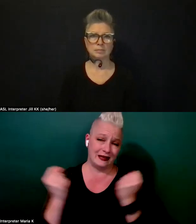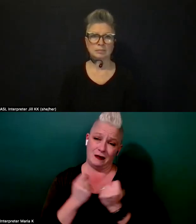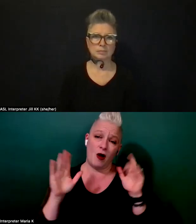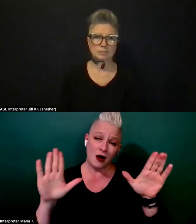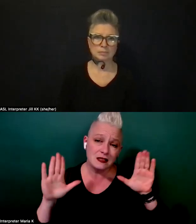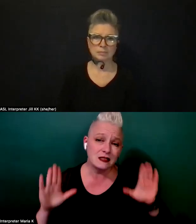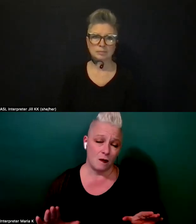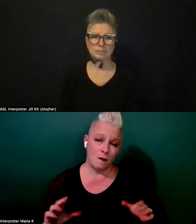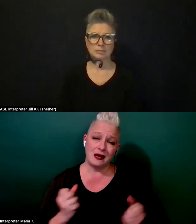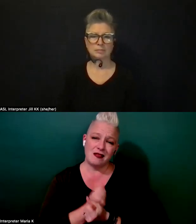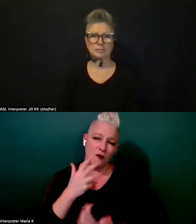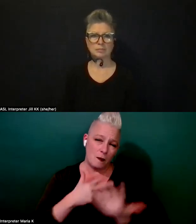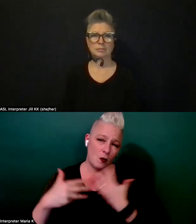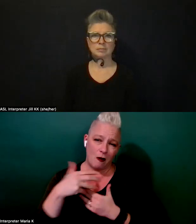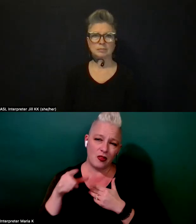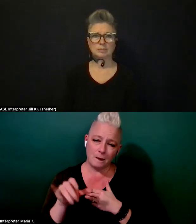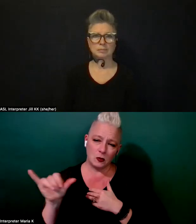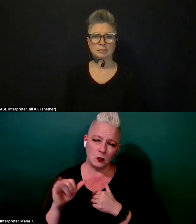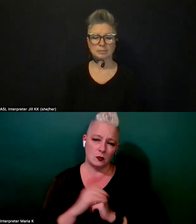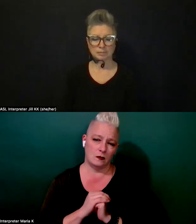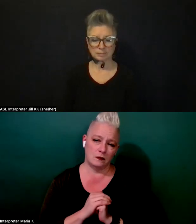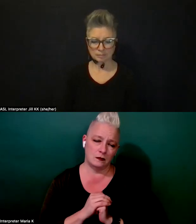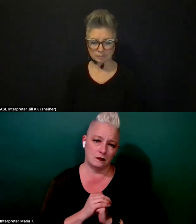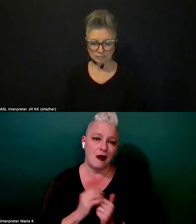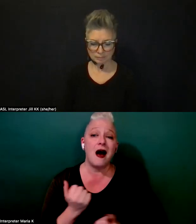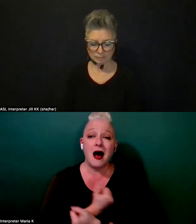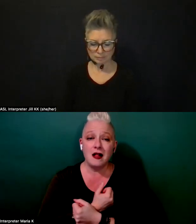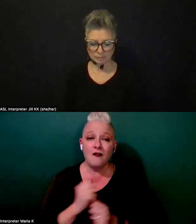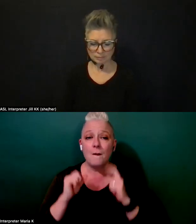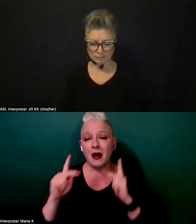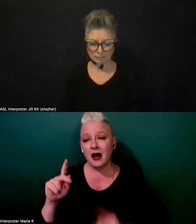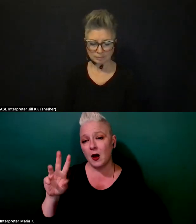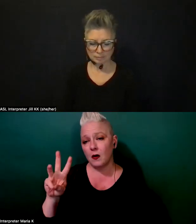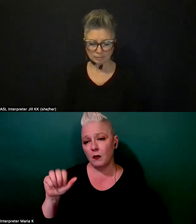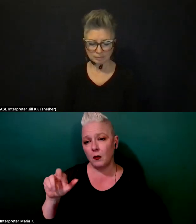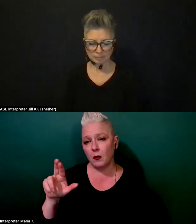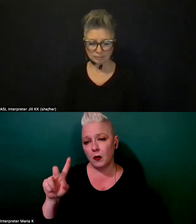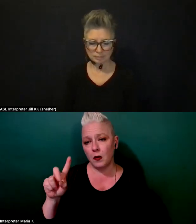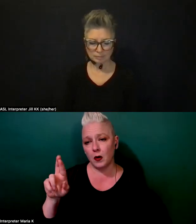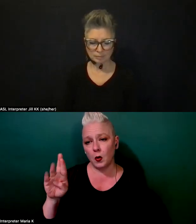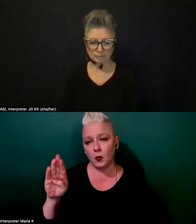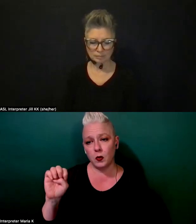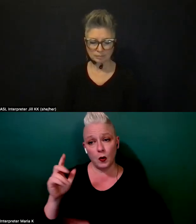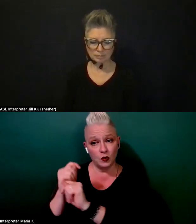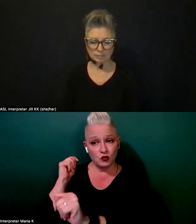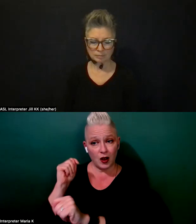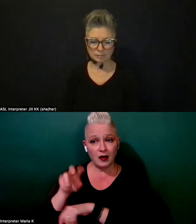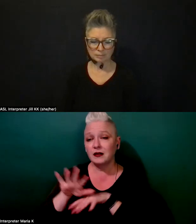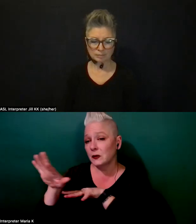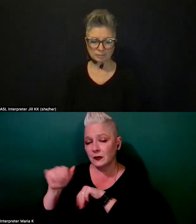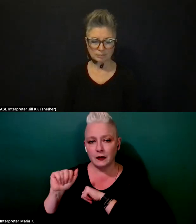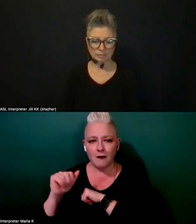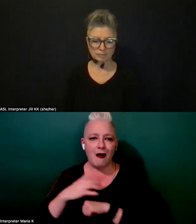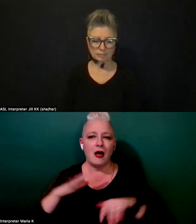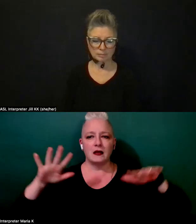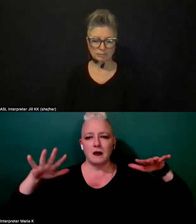I do really love being around them too. So I love going back to my wardrobe truck and I like when it's calm and